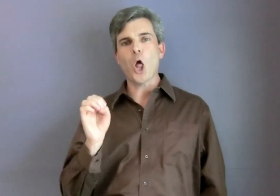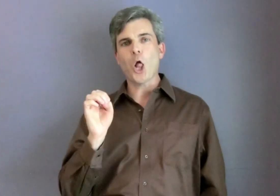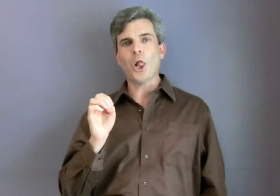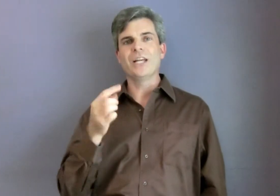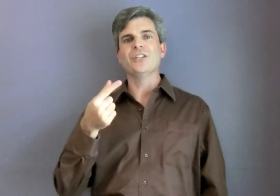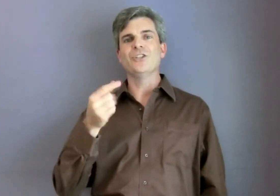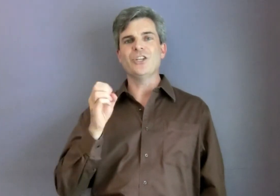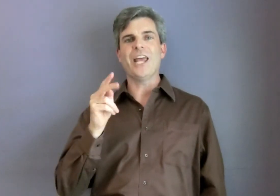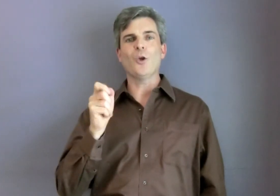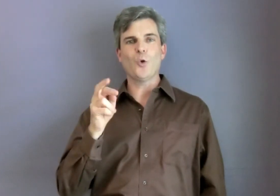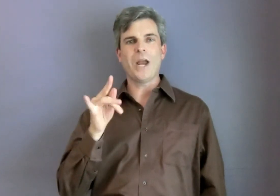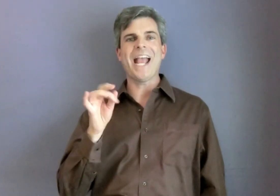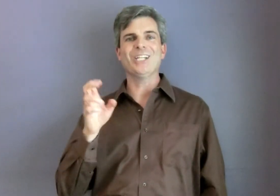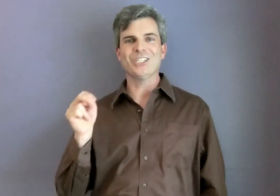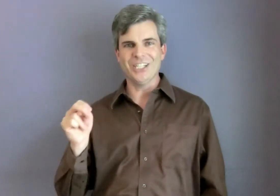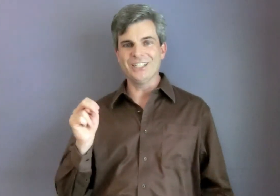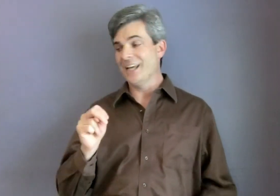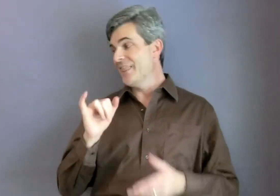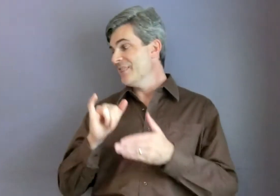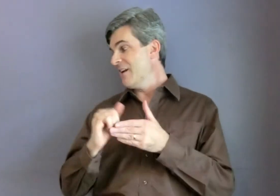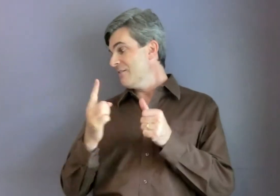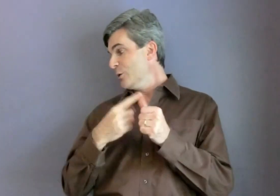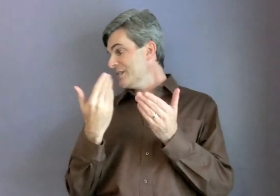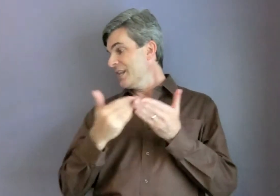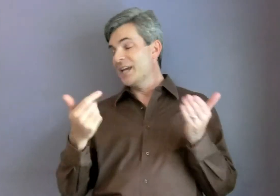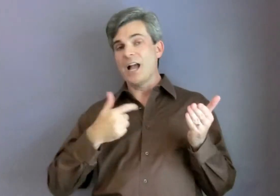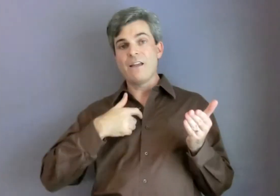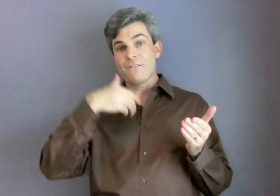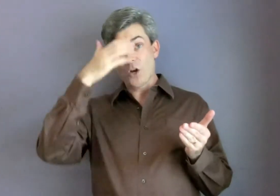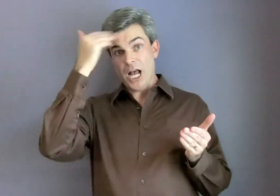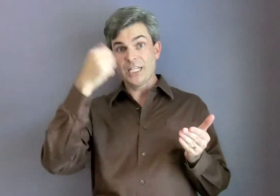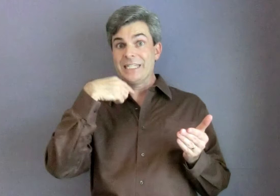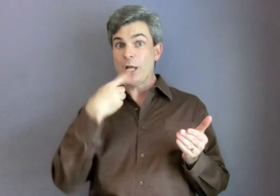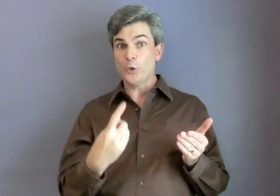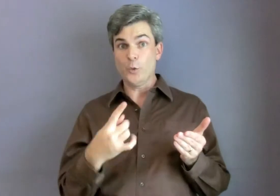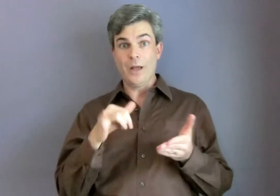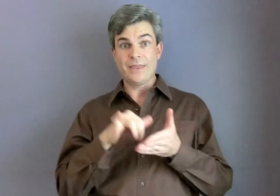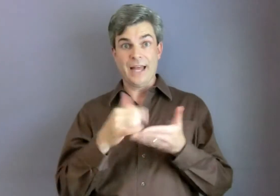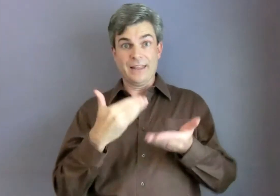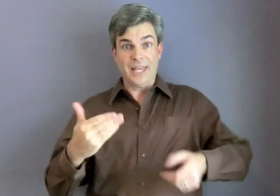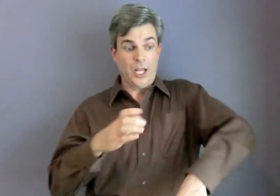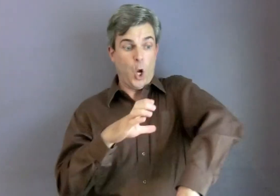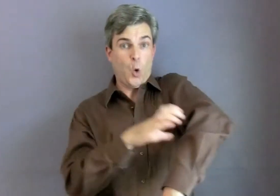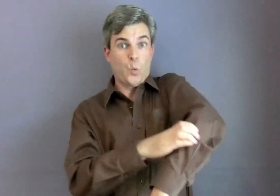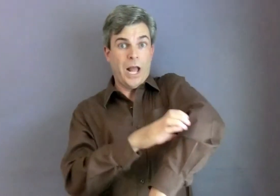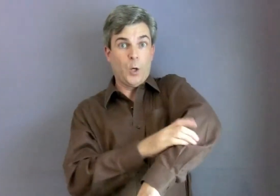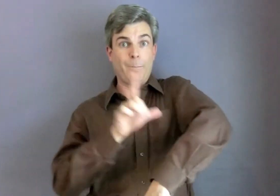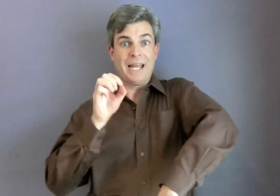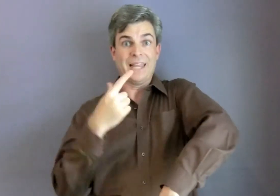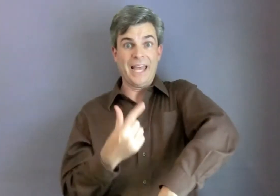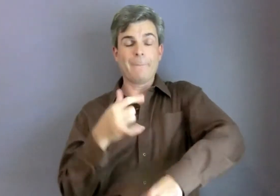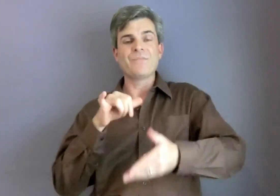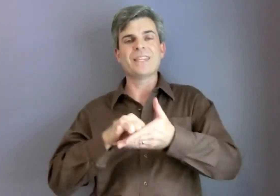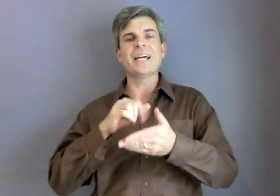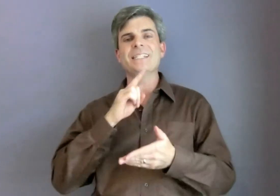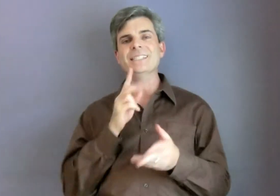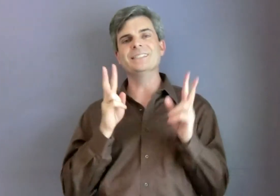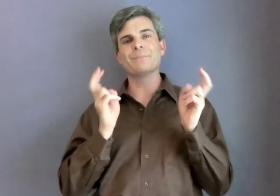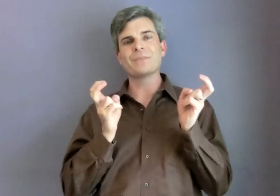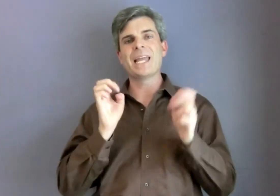that. Because the first generation is exoskeletal, it was wrapped around the leg, around the affected limb. But I must